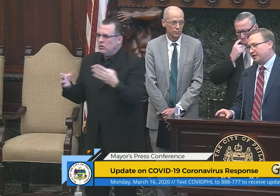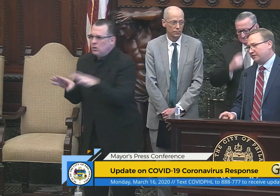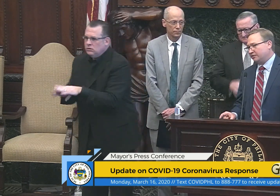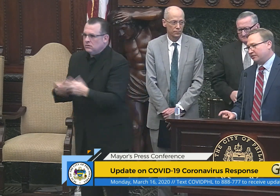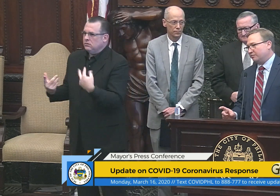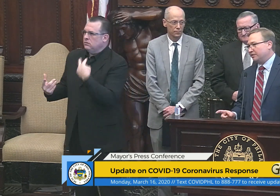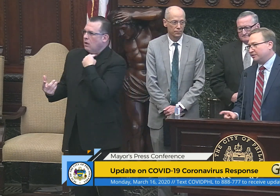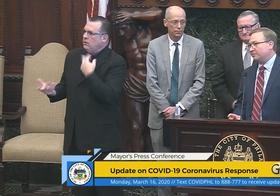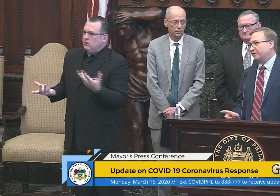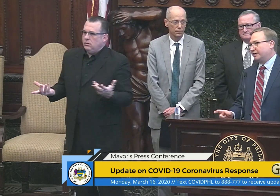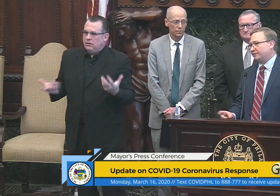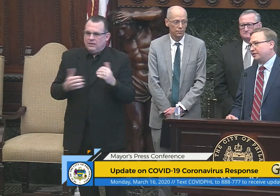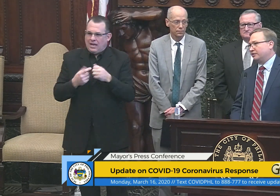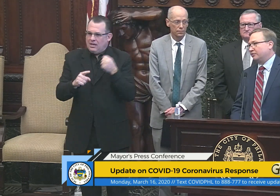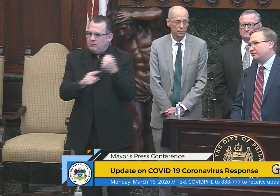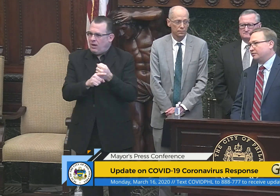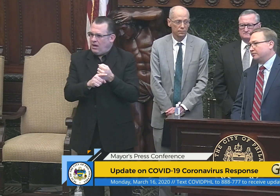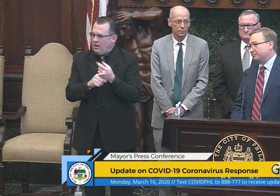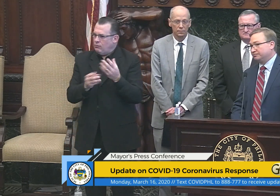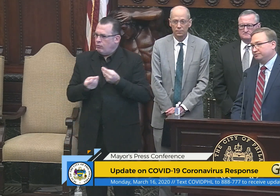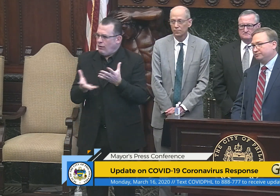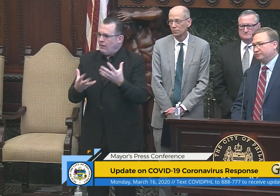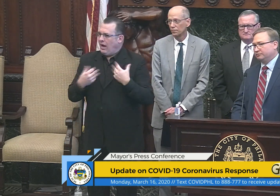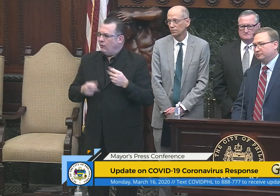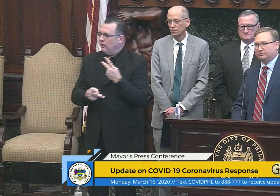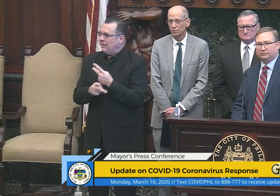significant impact on our ability to provide healthcare going forward.